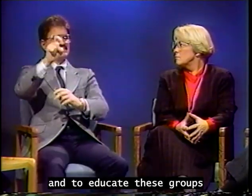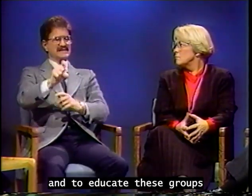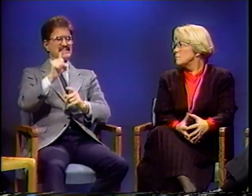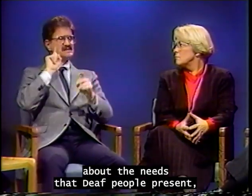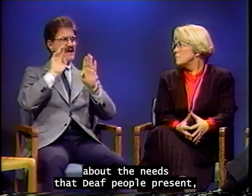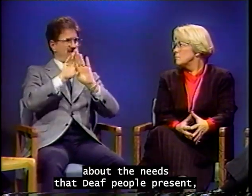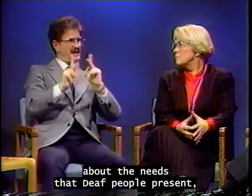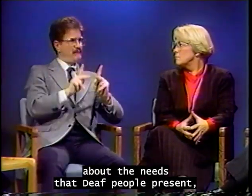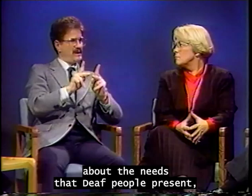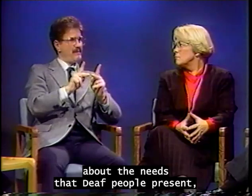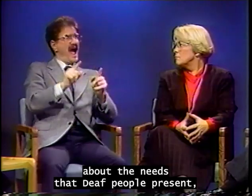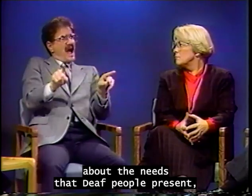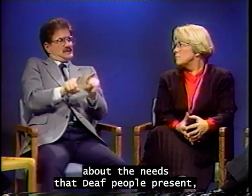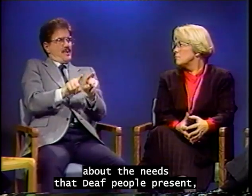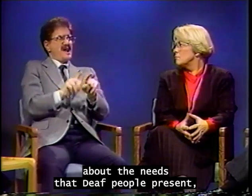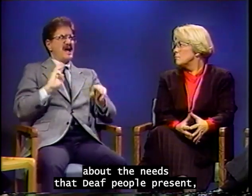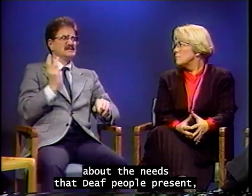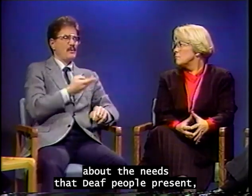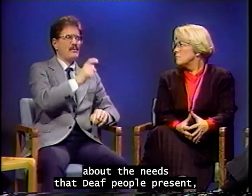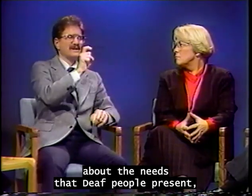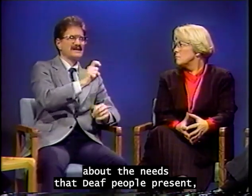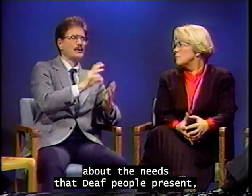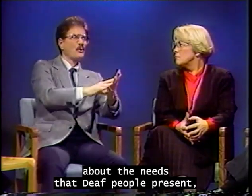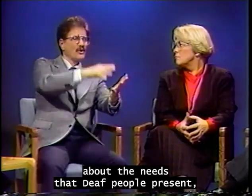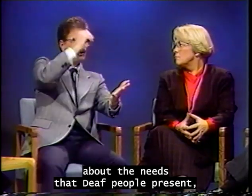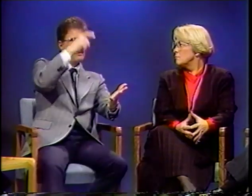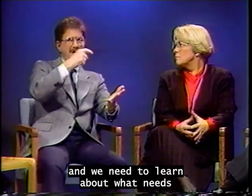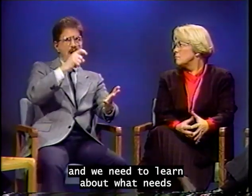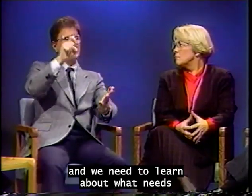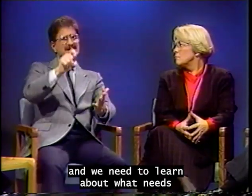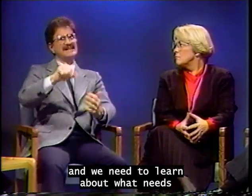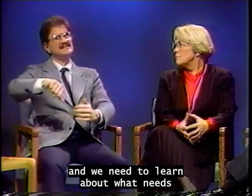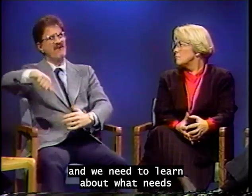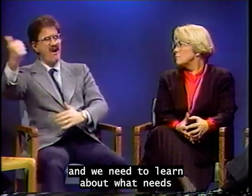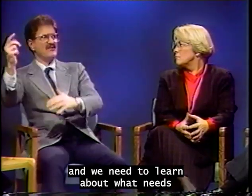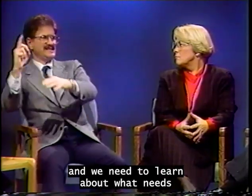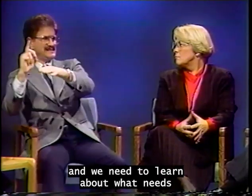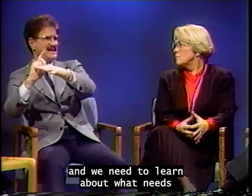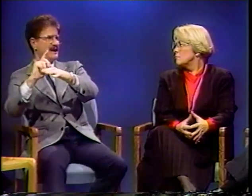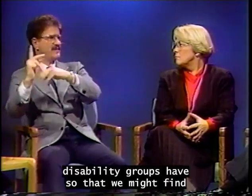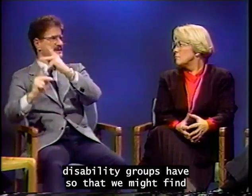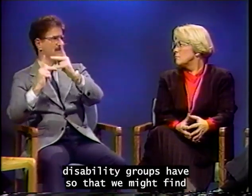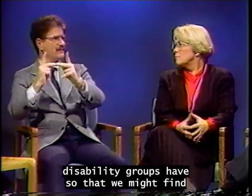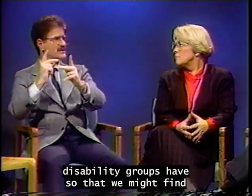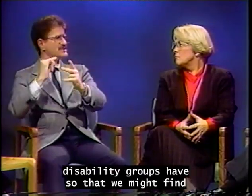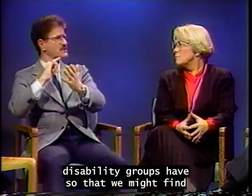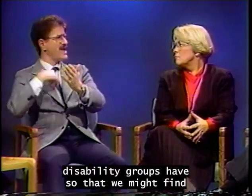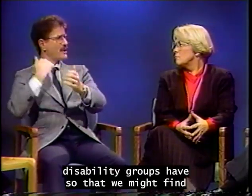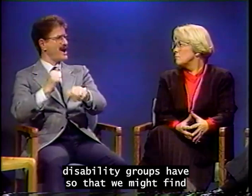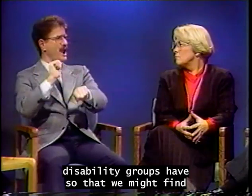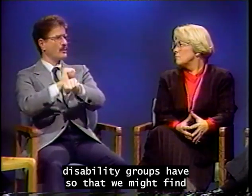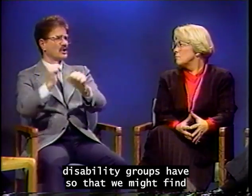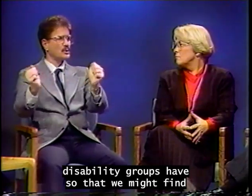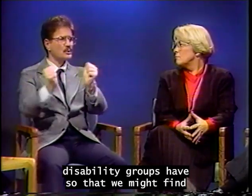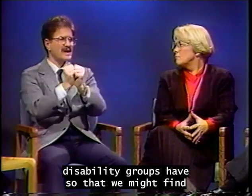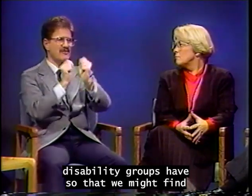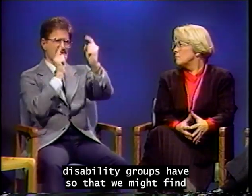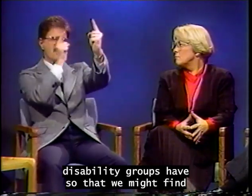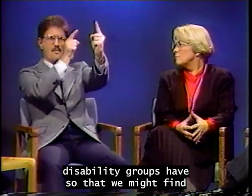groups about the needs that deaf people present. And we need to learn about what needs disability groups have so that we might